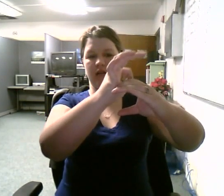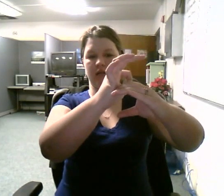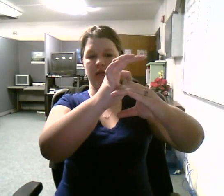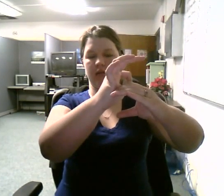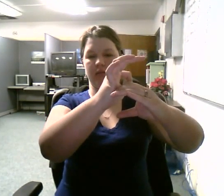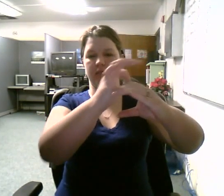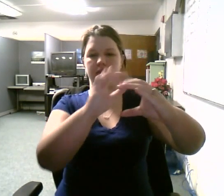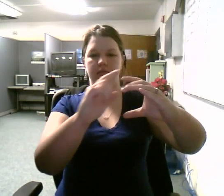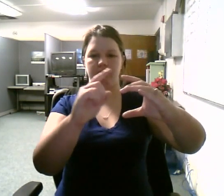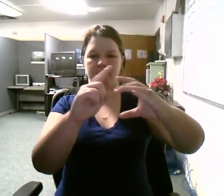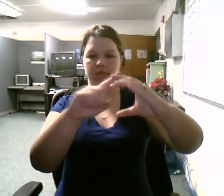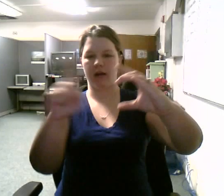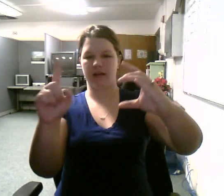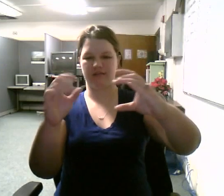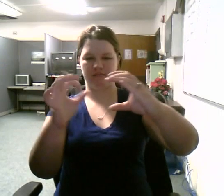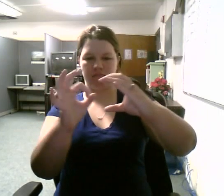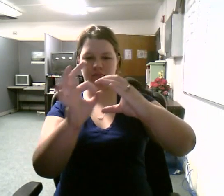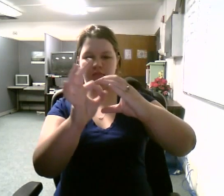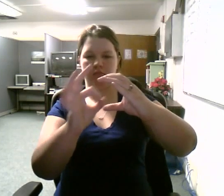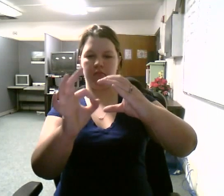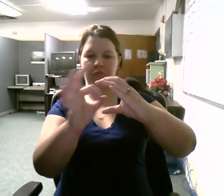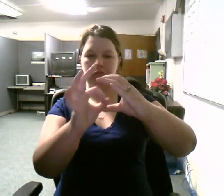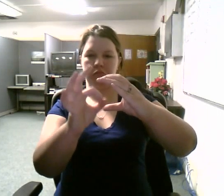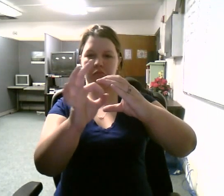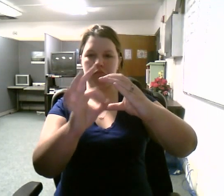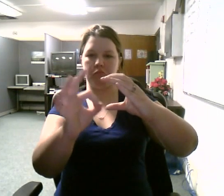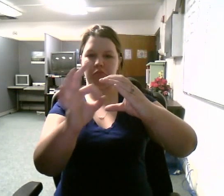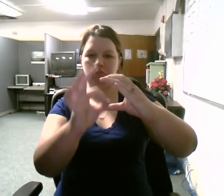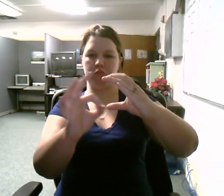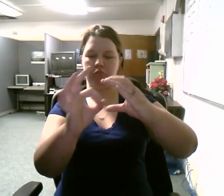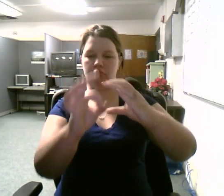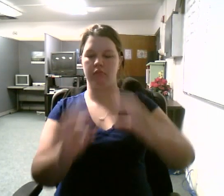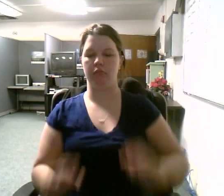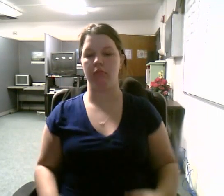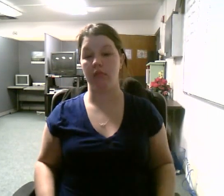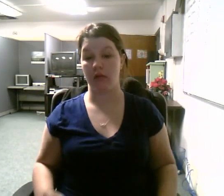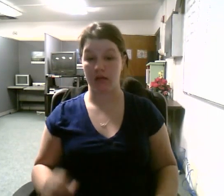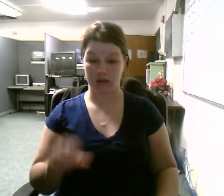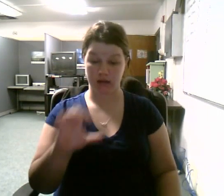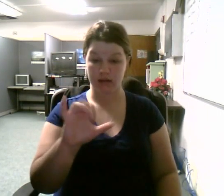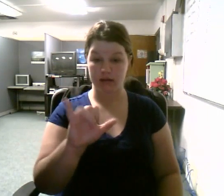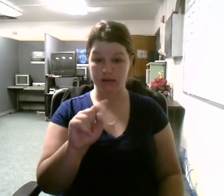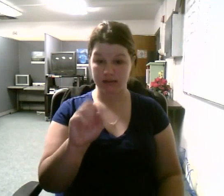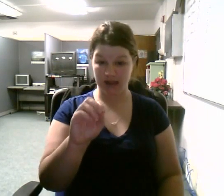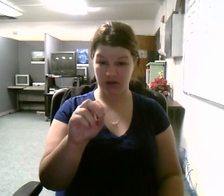be. If you don't remember, the cytoplasm is the fluid that fills the cells.